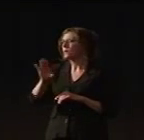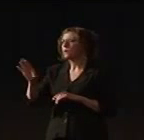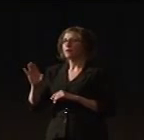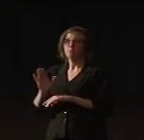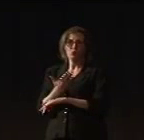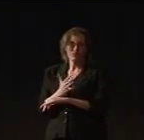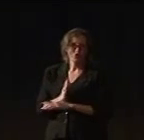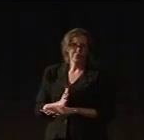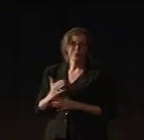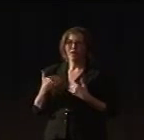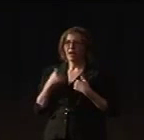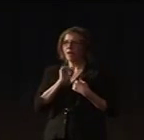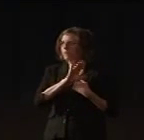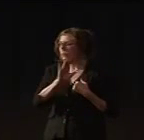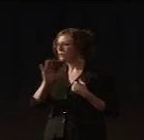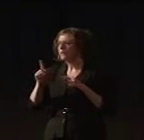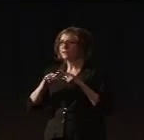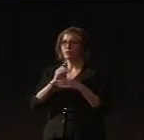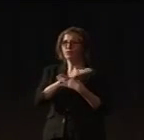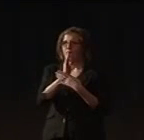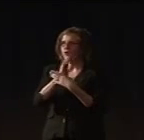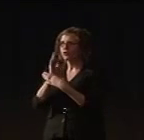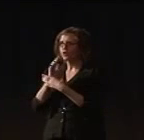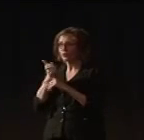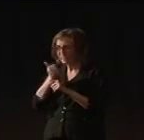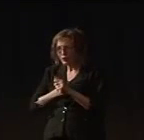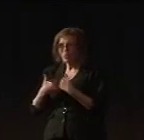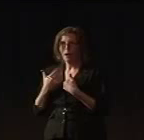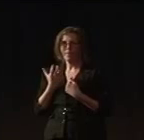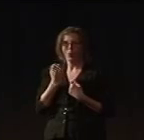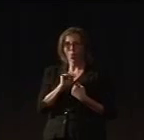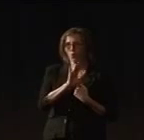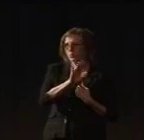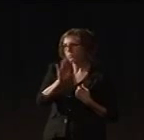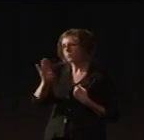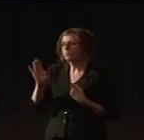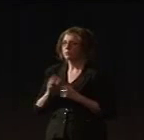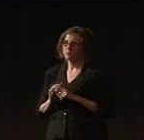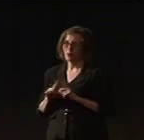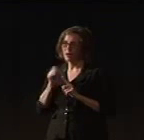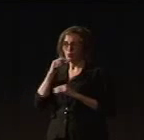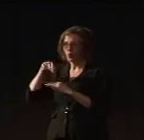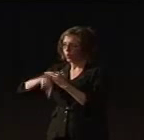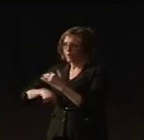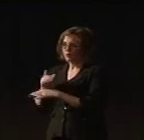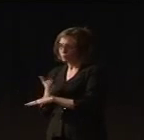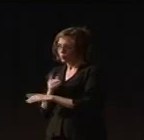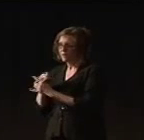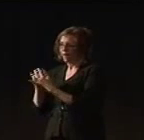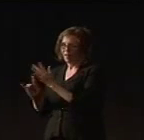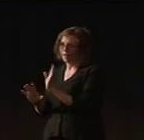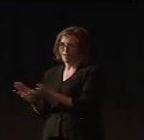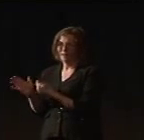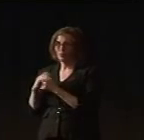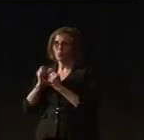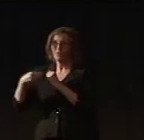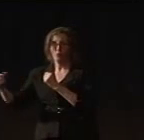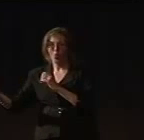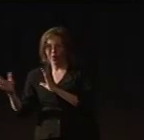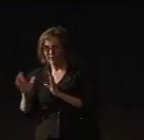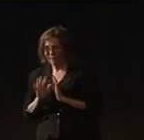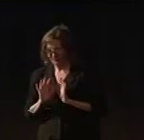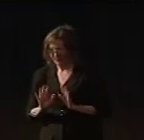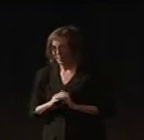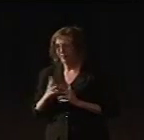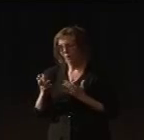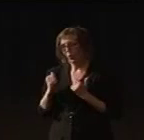musicians and so on in the thing, but I'm not going to that because it will be too long. Just to